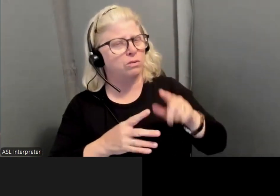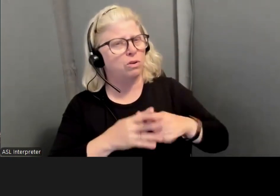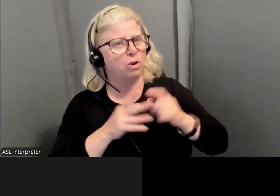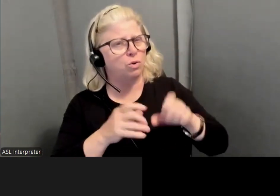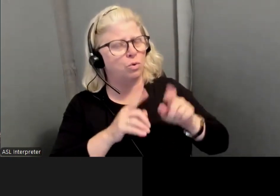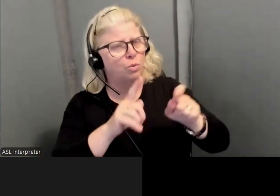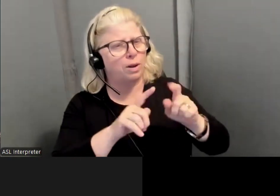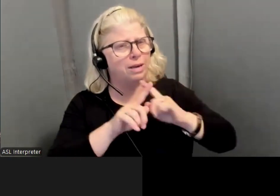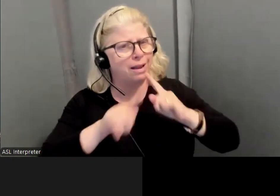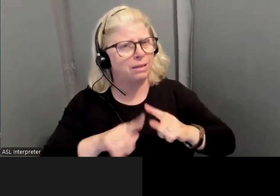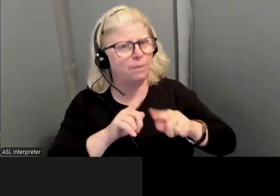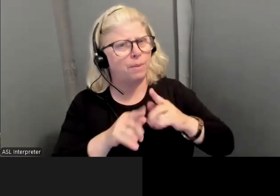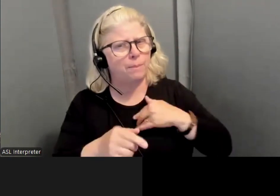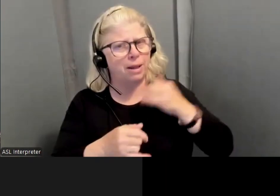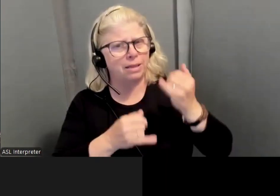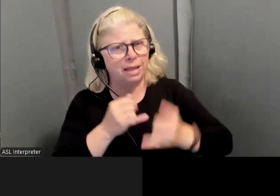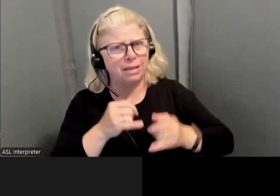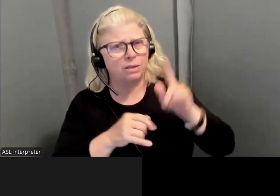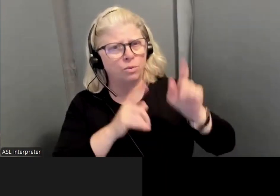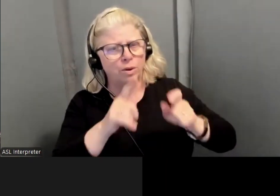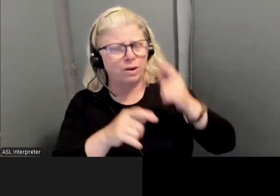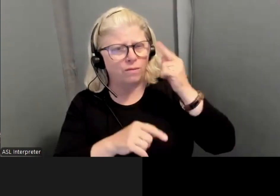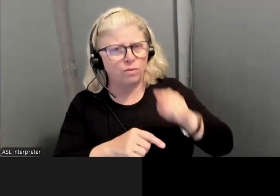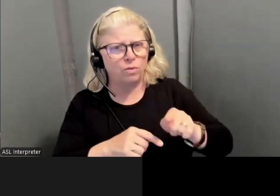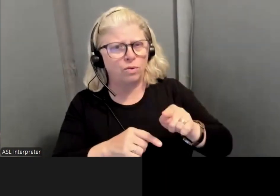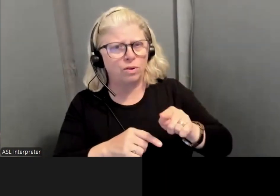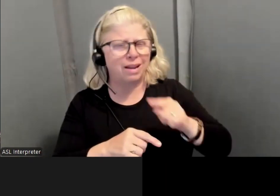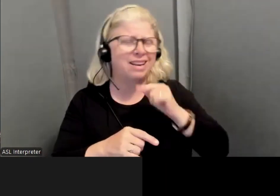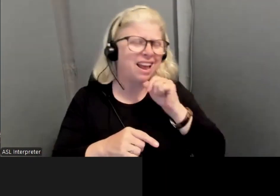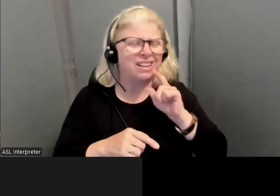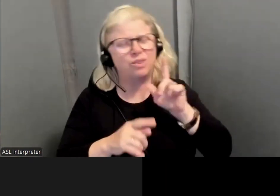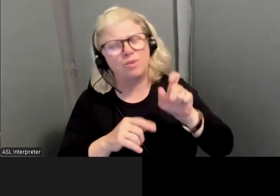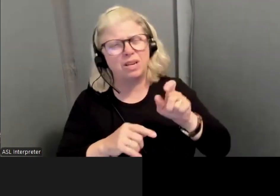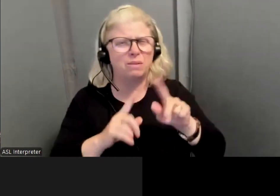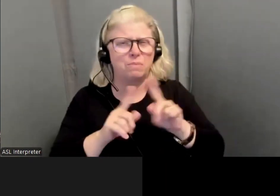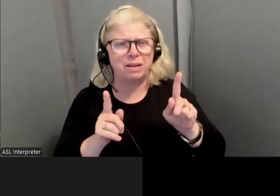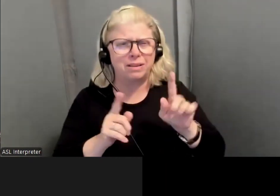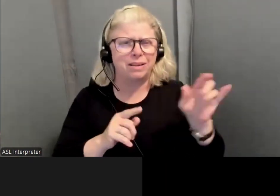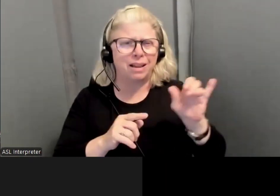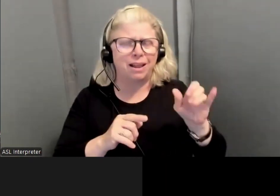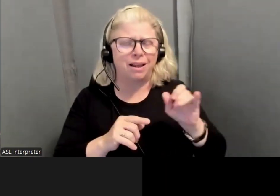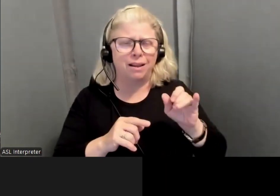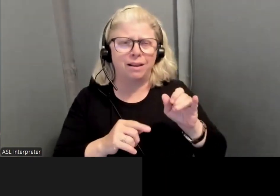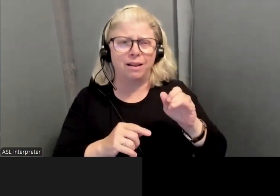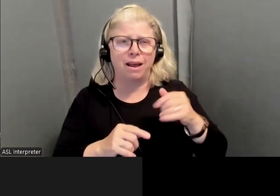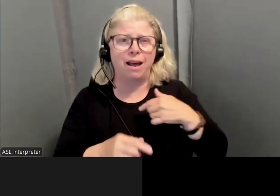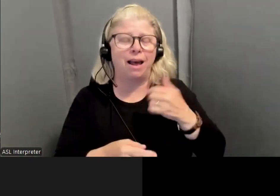but my last question for you, not so much a question, as